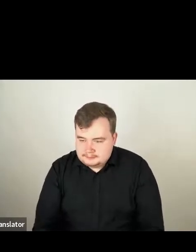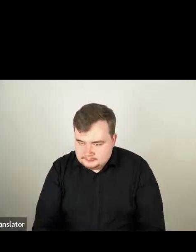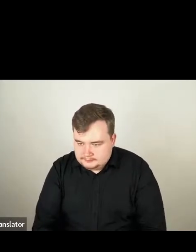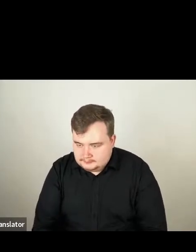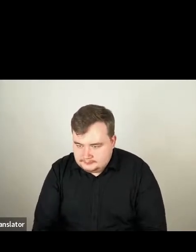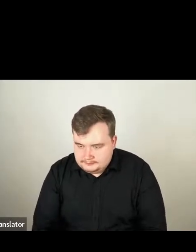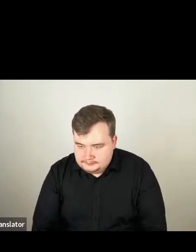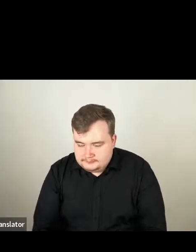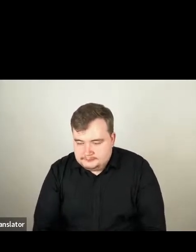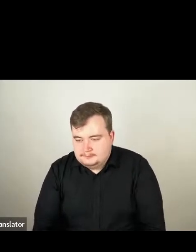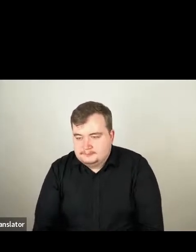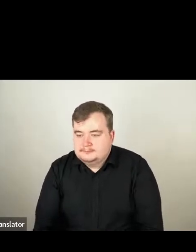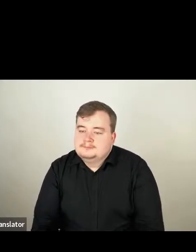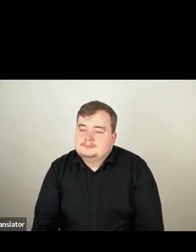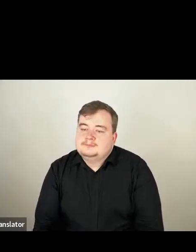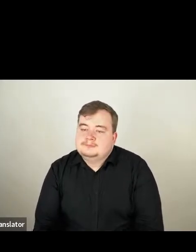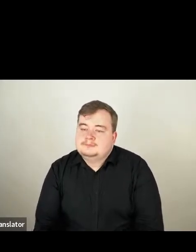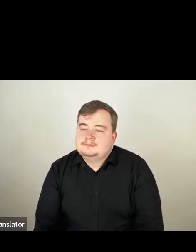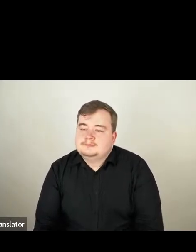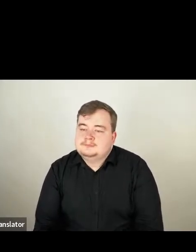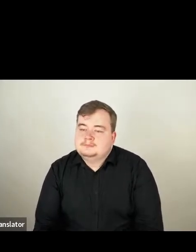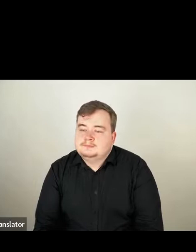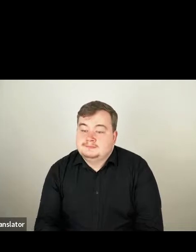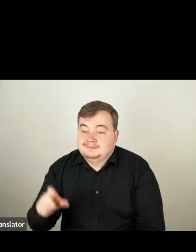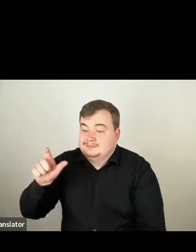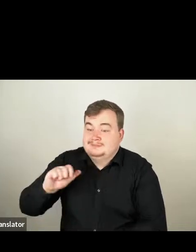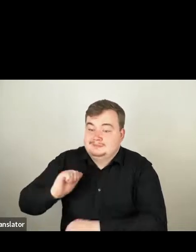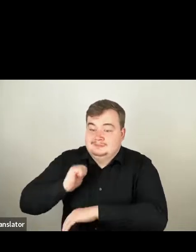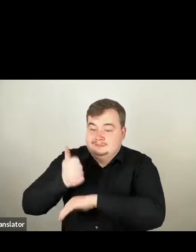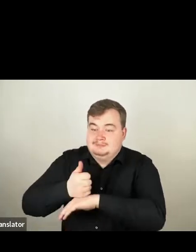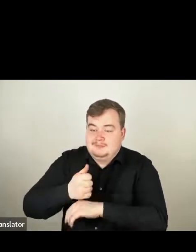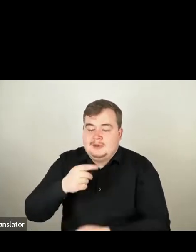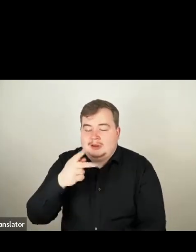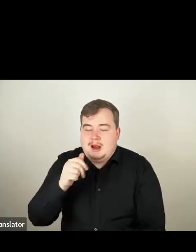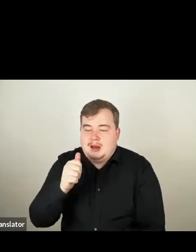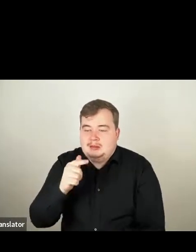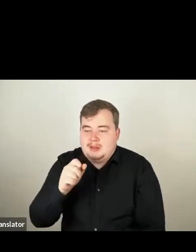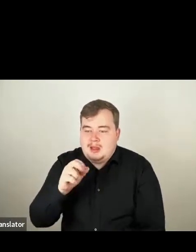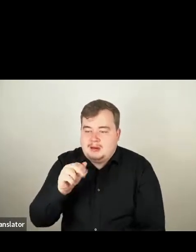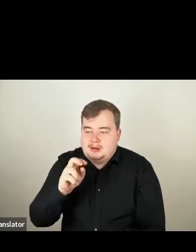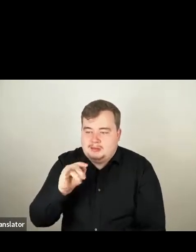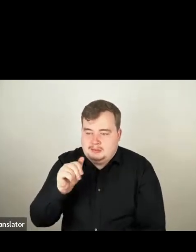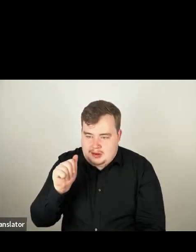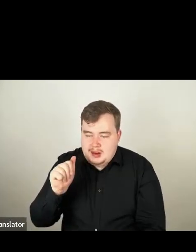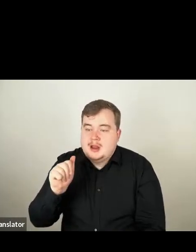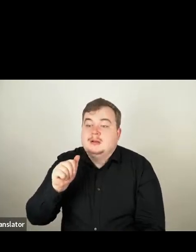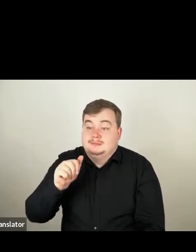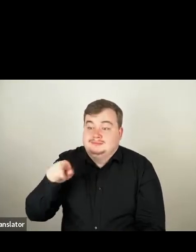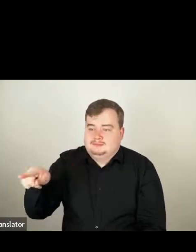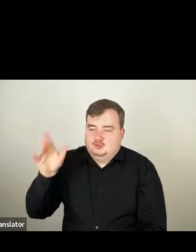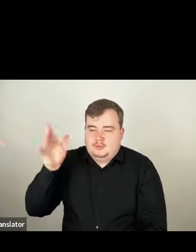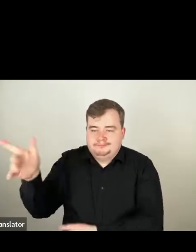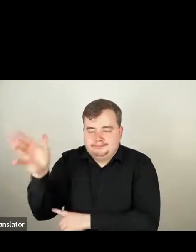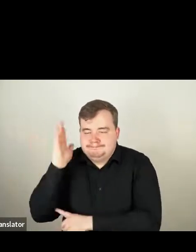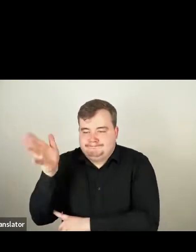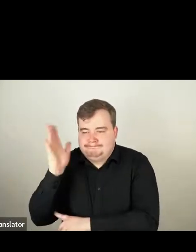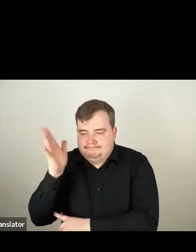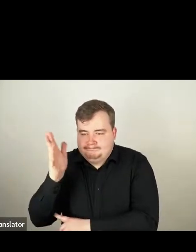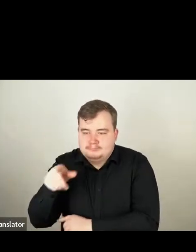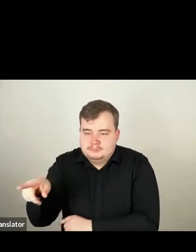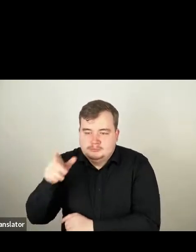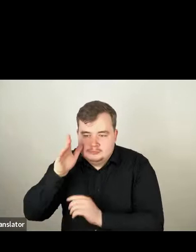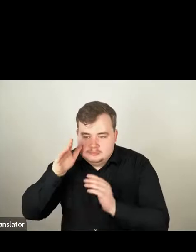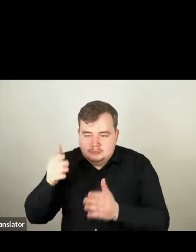deputy director, Katarina Riabico, to address you in the name of the OSCE Office for Democratic